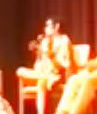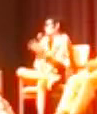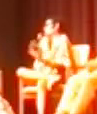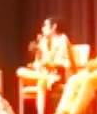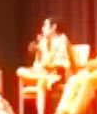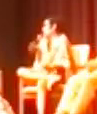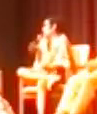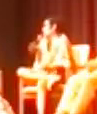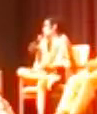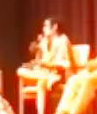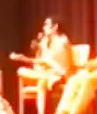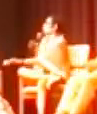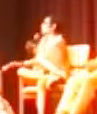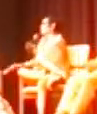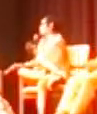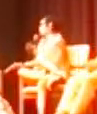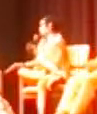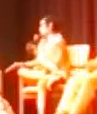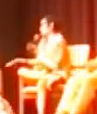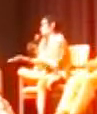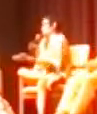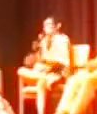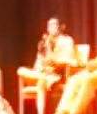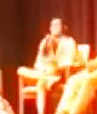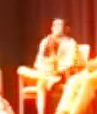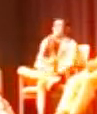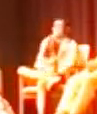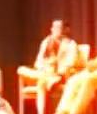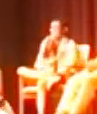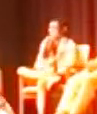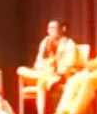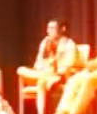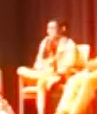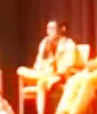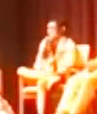So that's from how I picture it.